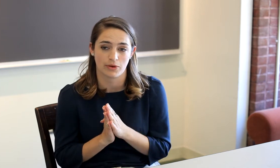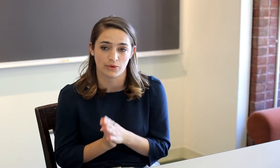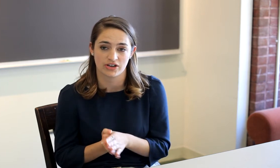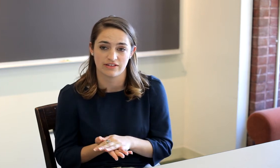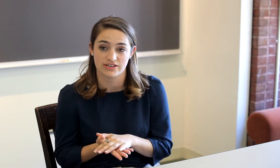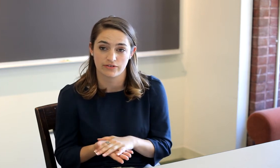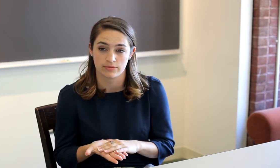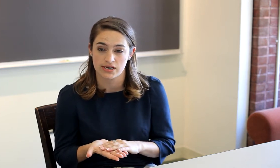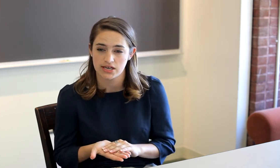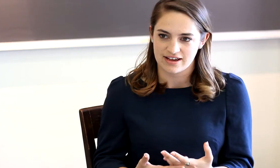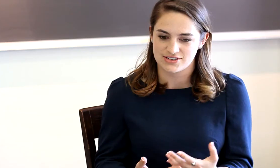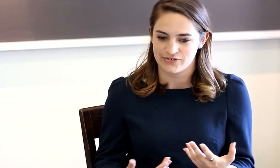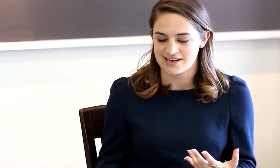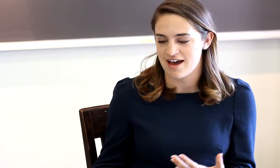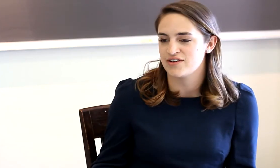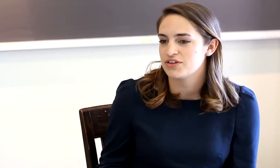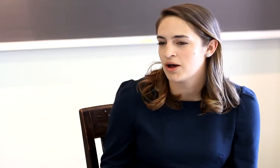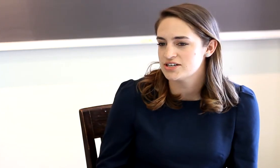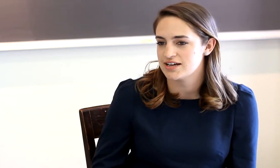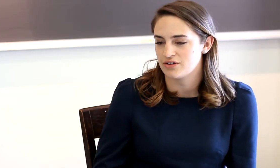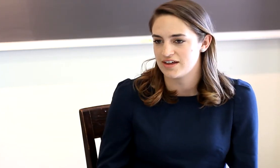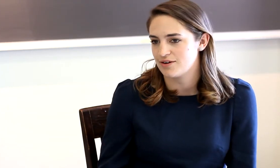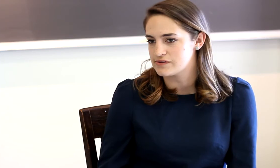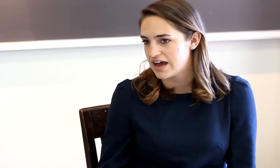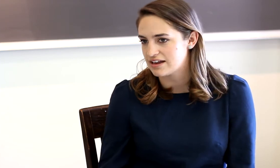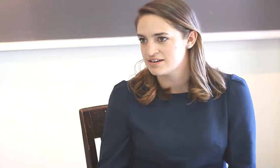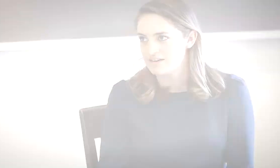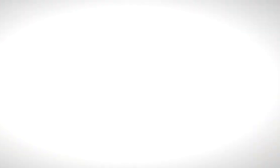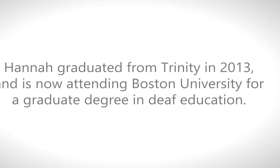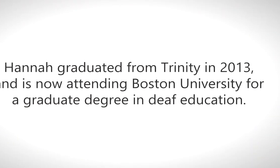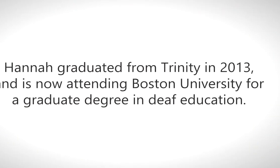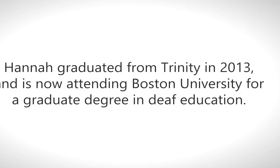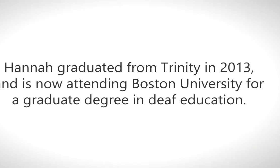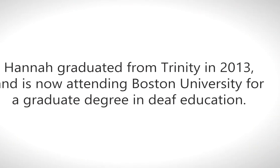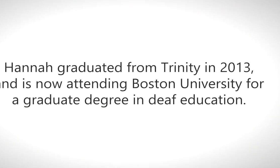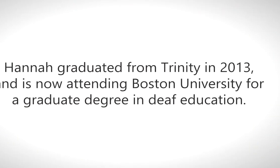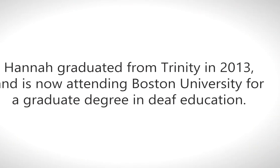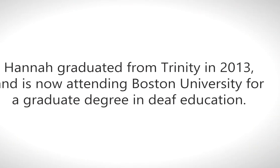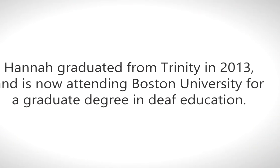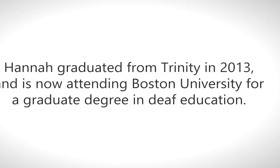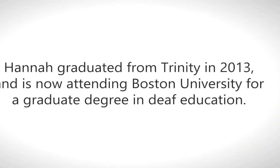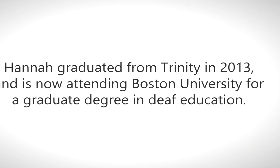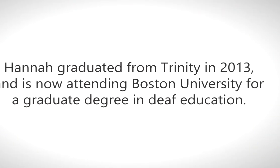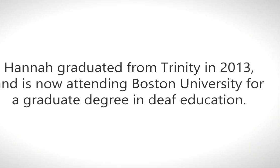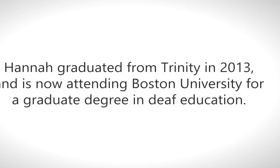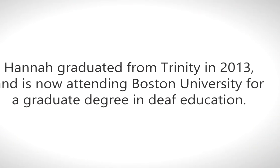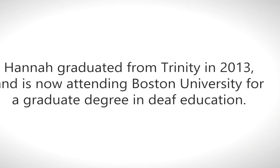my work in the deaf community. And so if I didn't have anthropology, I don't think I would have had such a broad understanding of how deaf culture